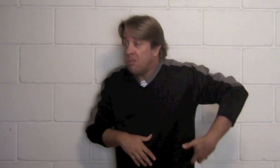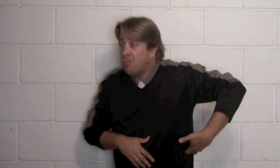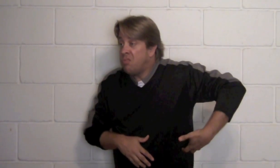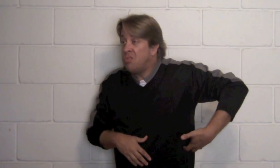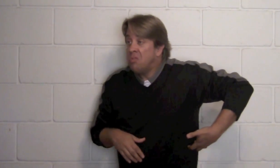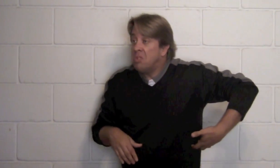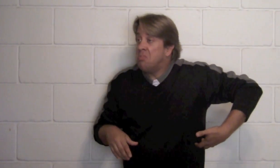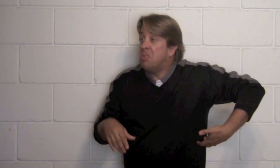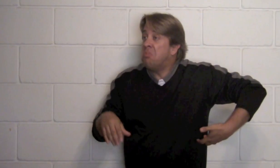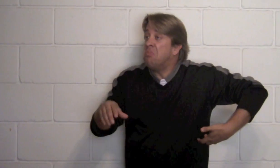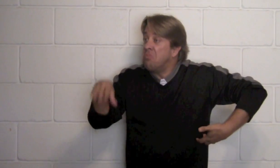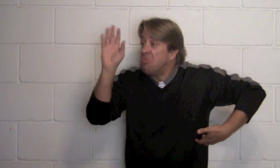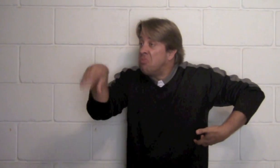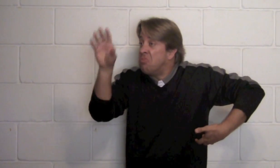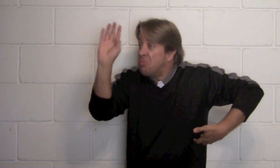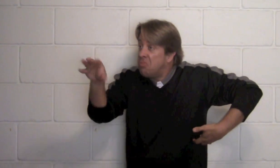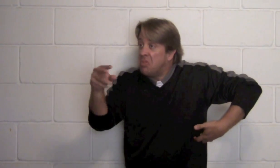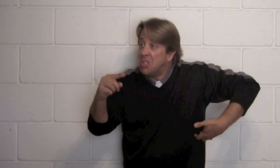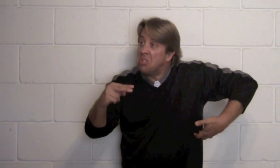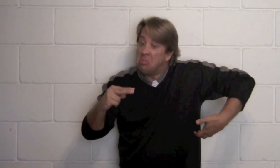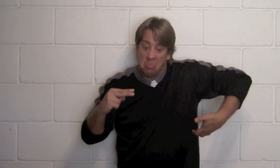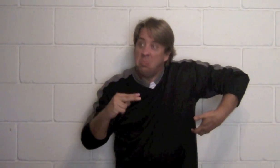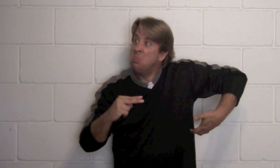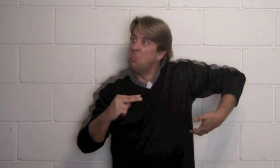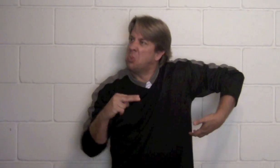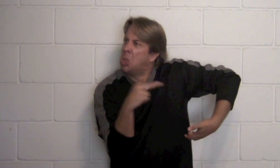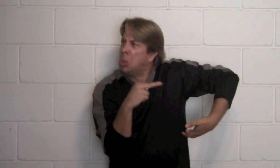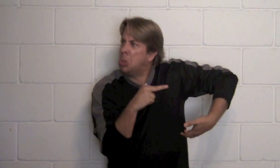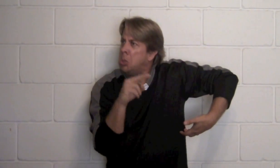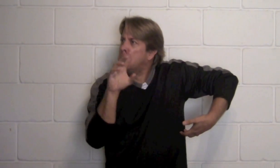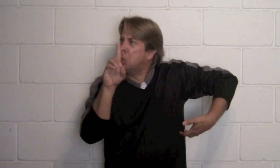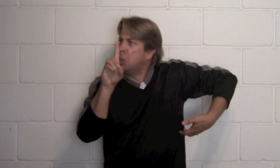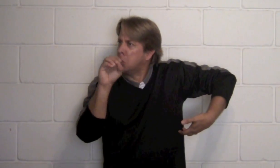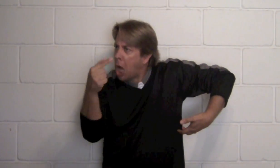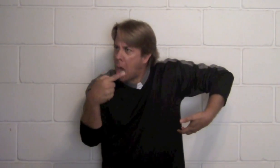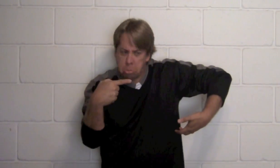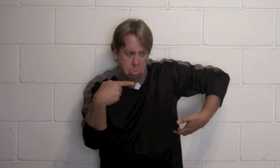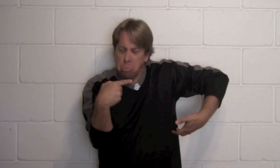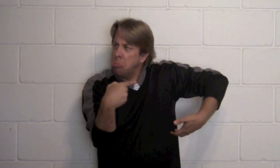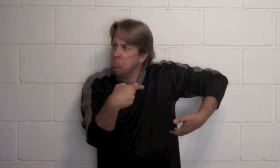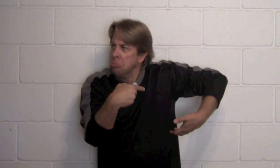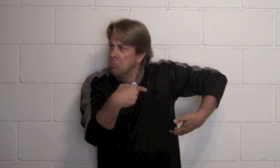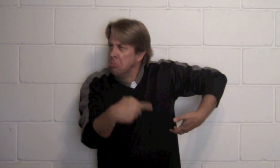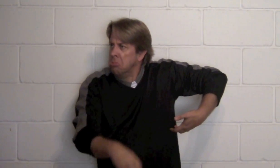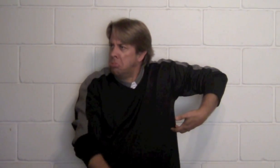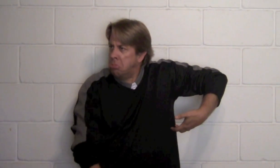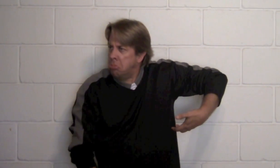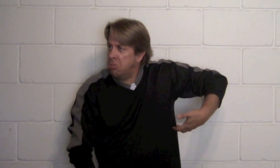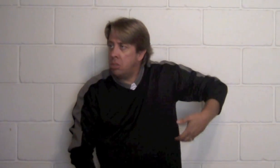with the dog in her arm. She said, hey, see? Look at him. I have a dog.